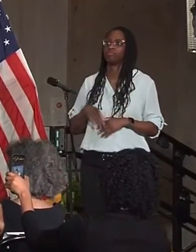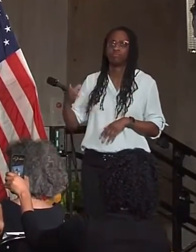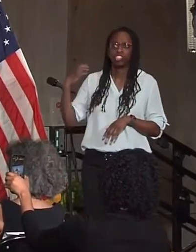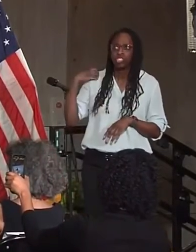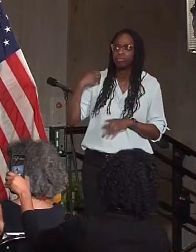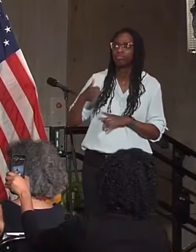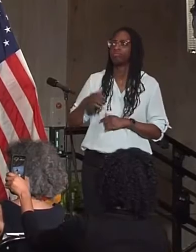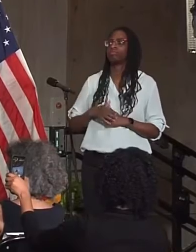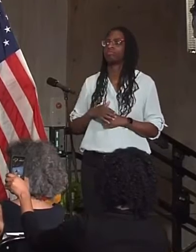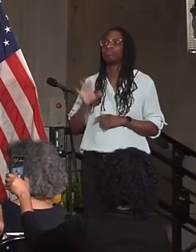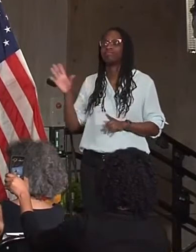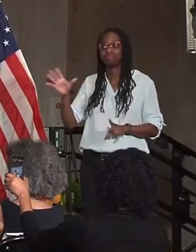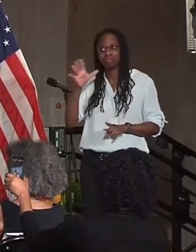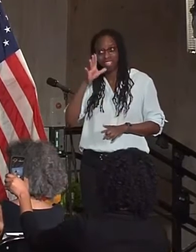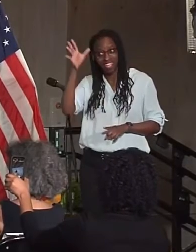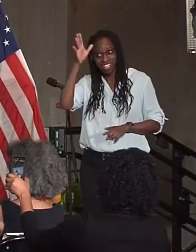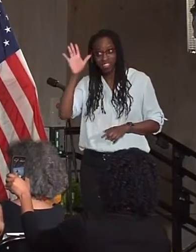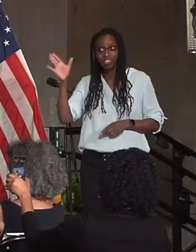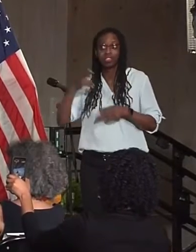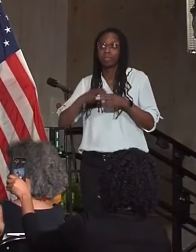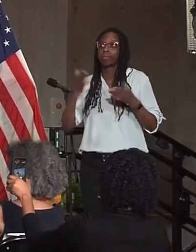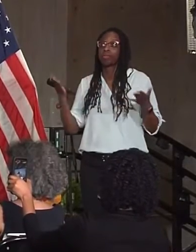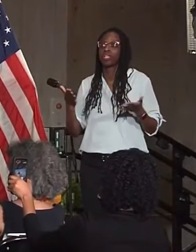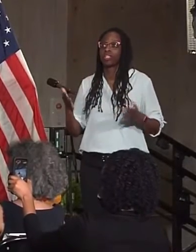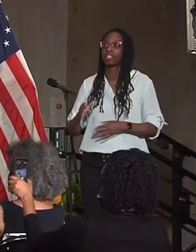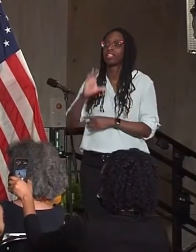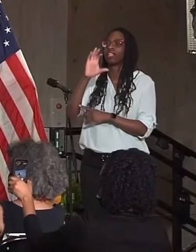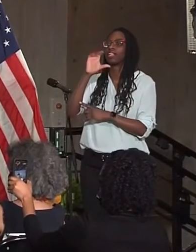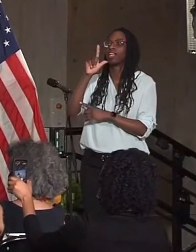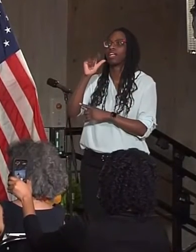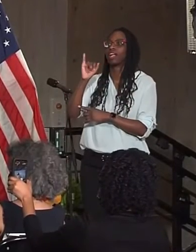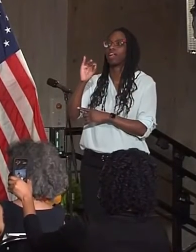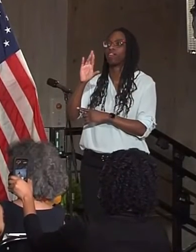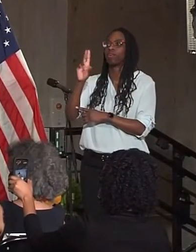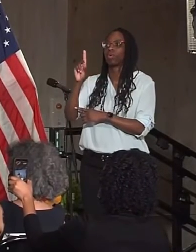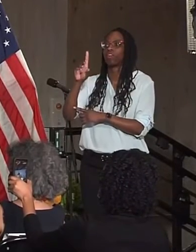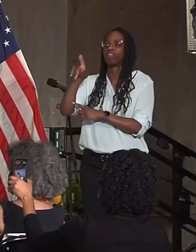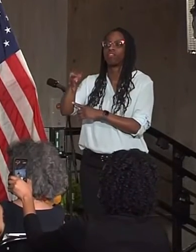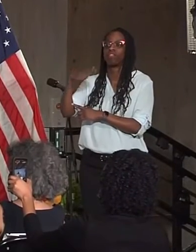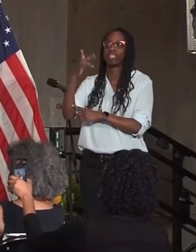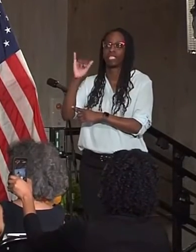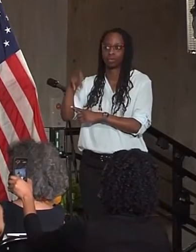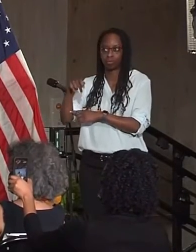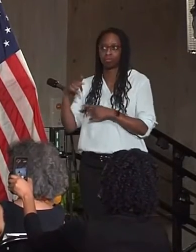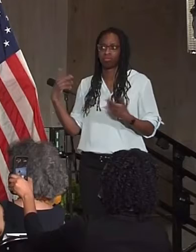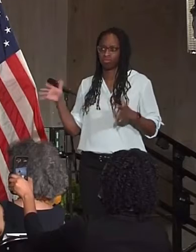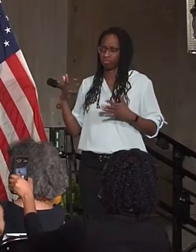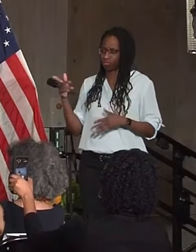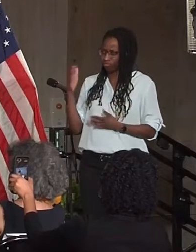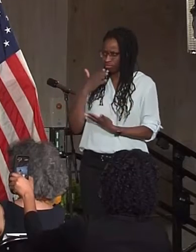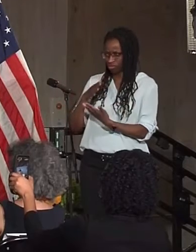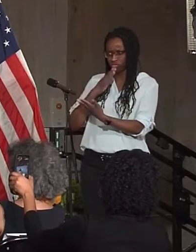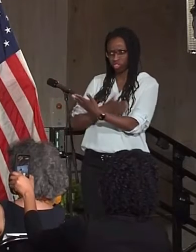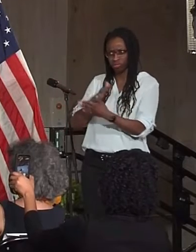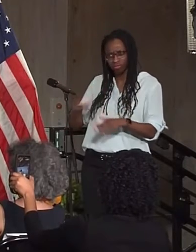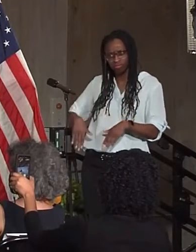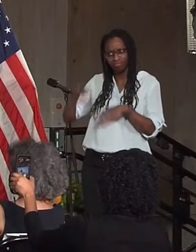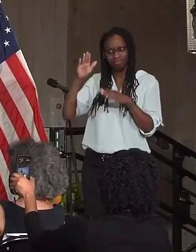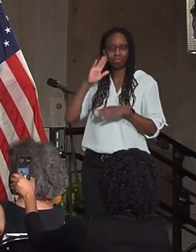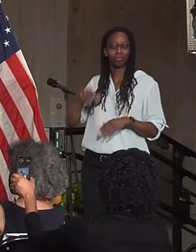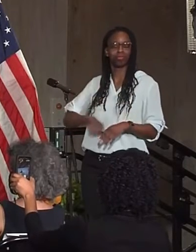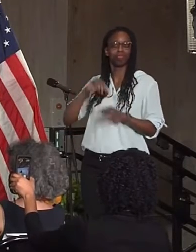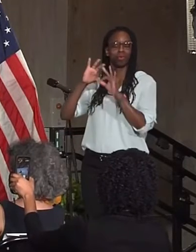Phyllis, the manifestation of the proud Janey family lineage, the struggles and